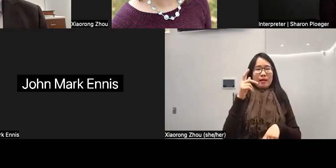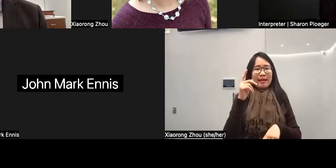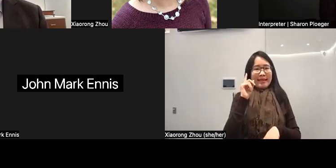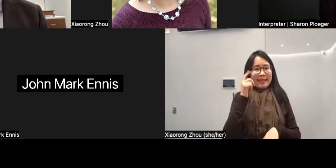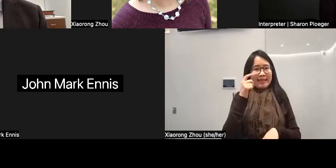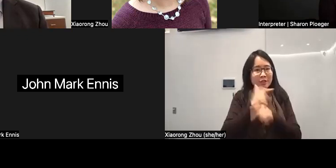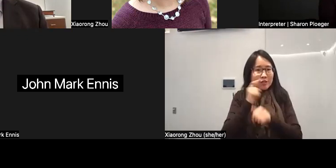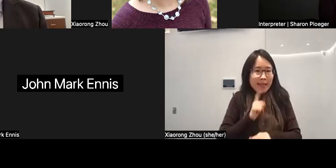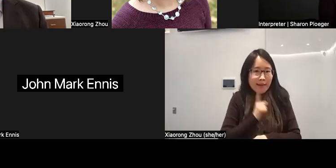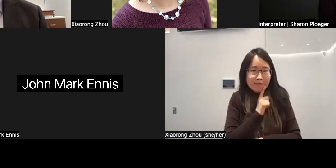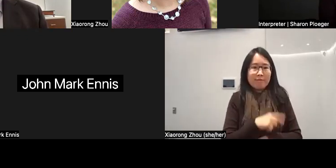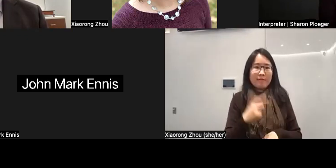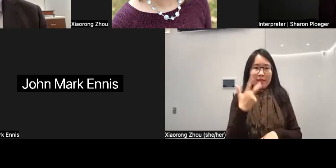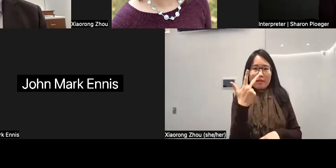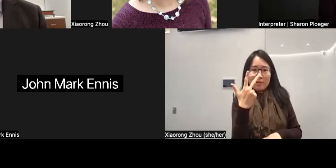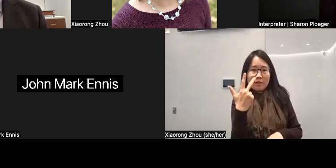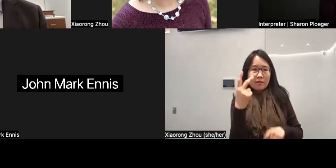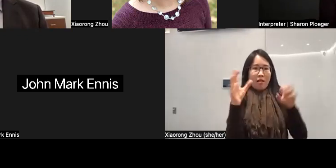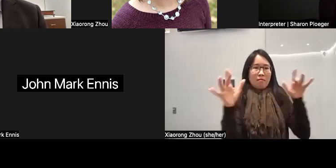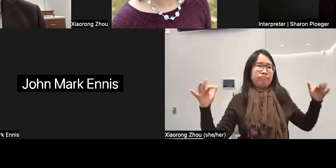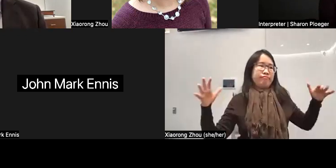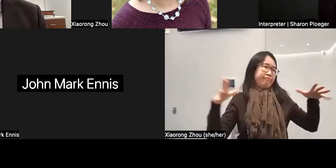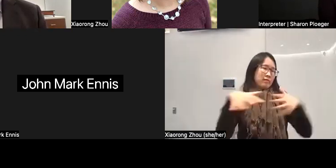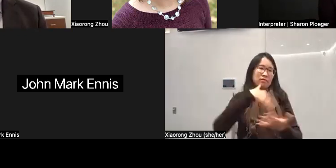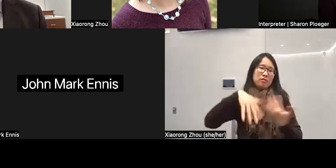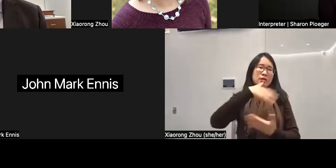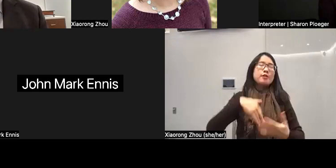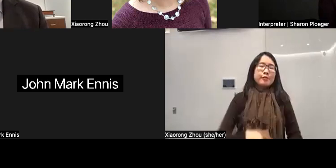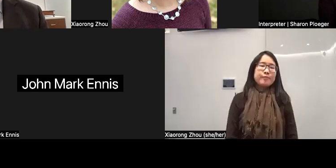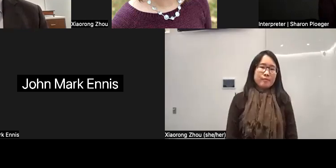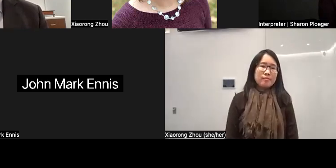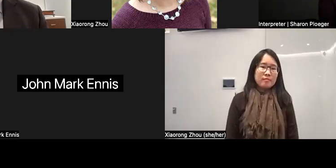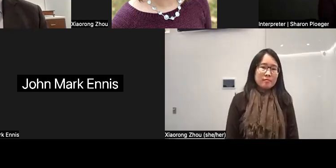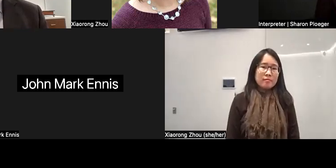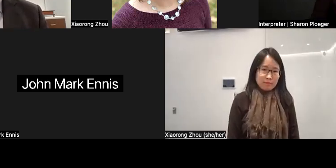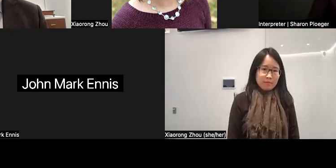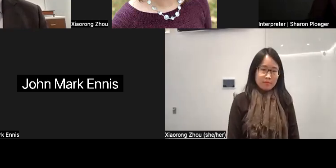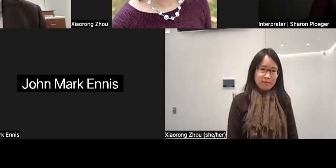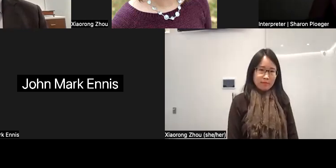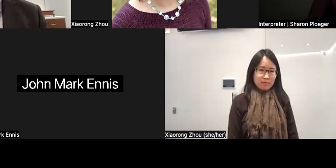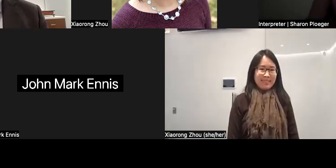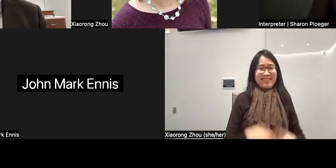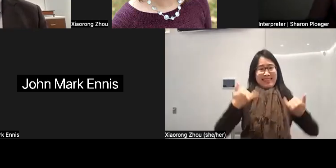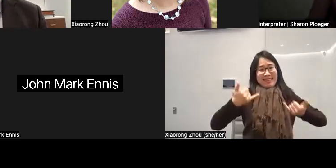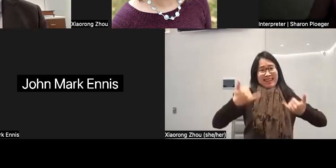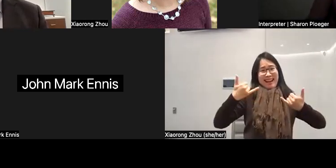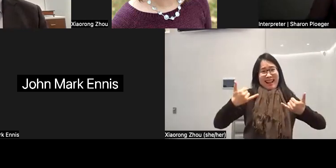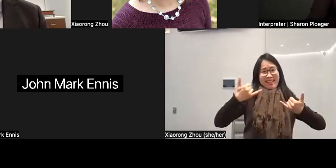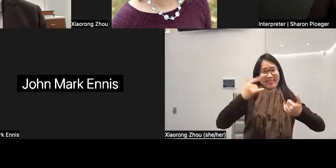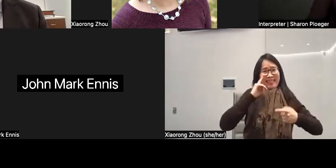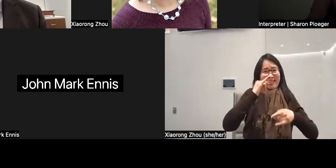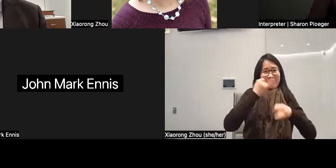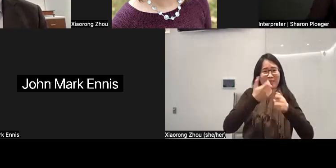There were many families that were genetically deaf who had multiple siblings, parents, and everyone that was deaf, and everybody was there together.